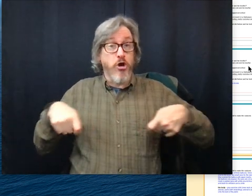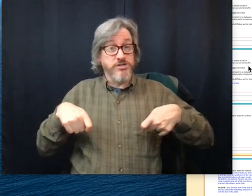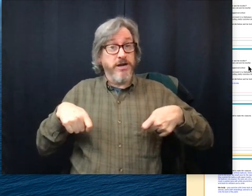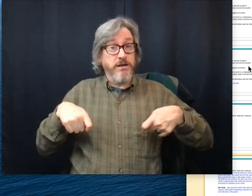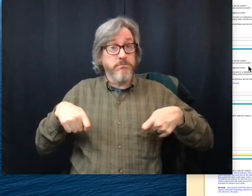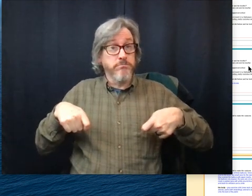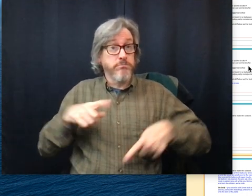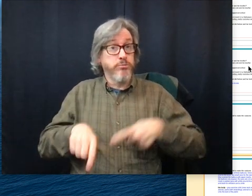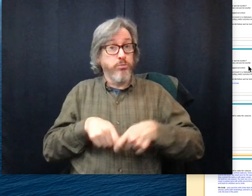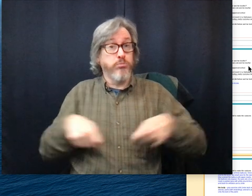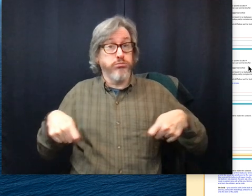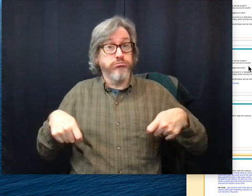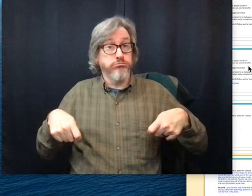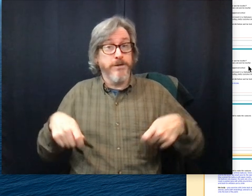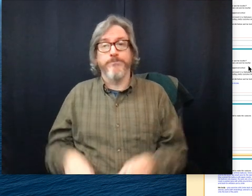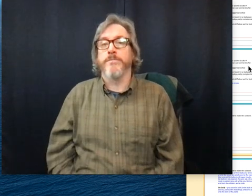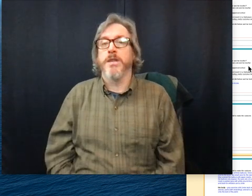a drawstring.